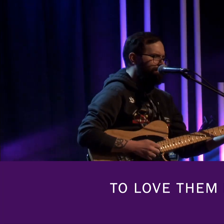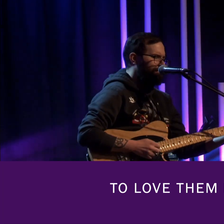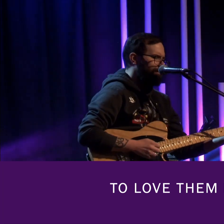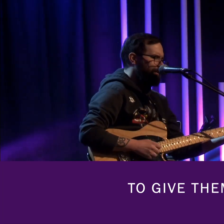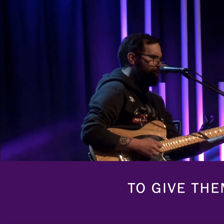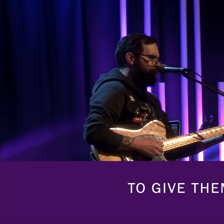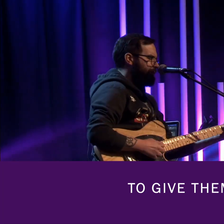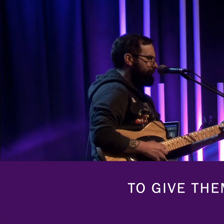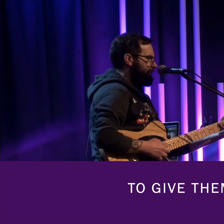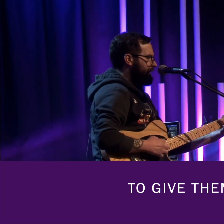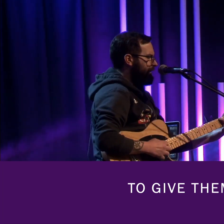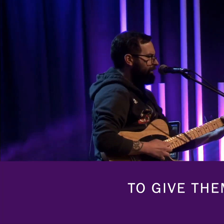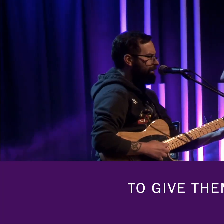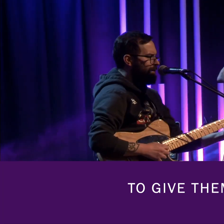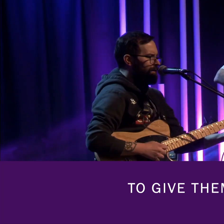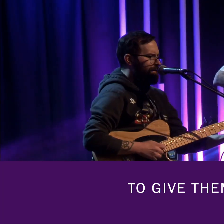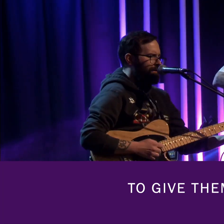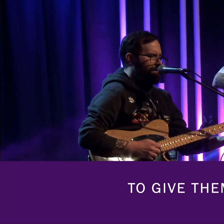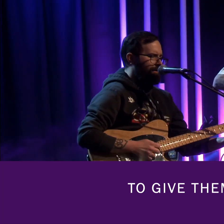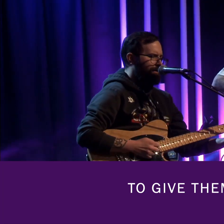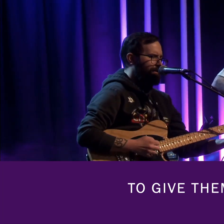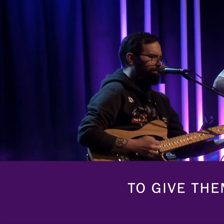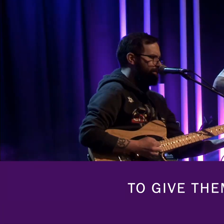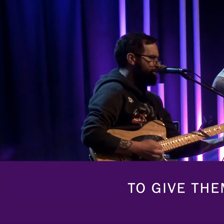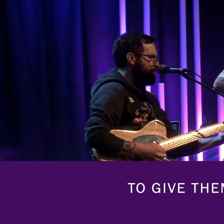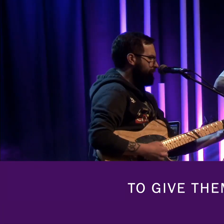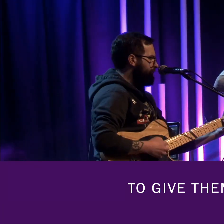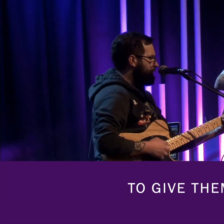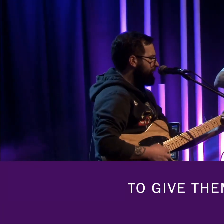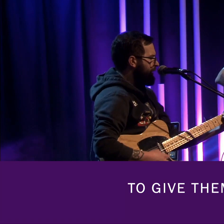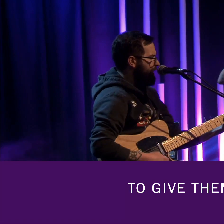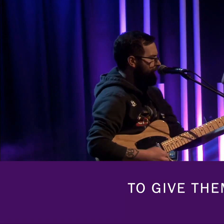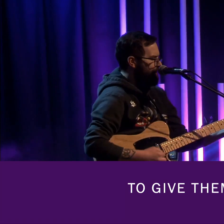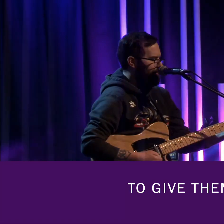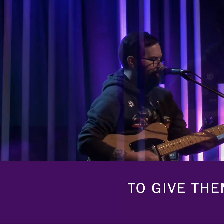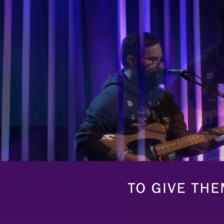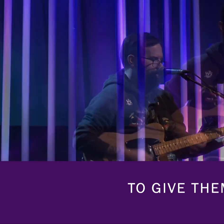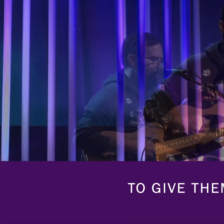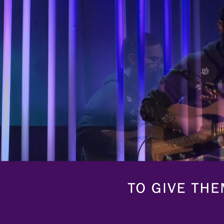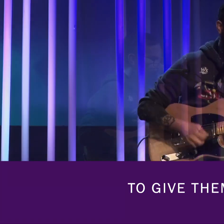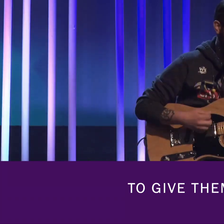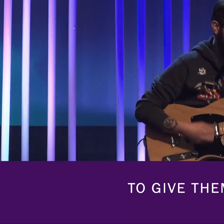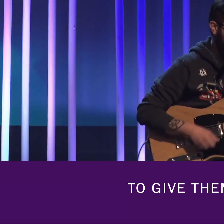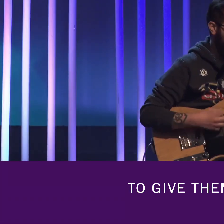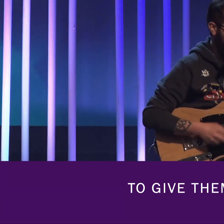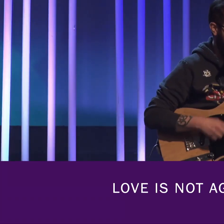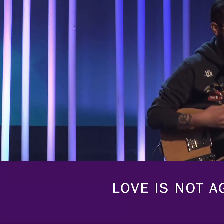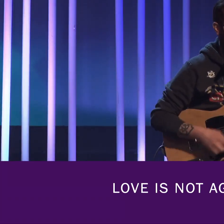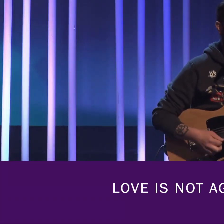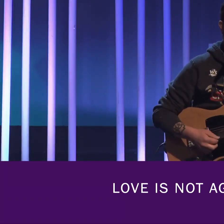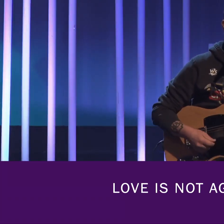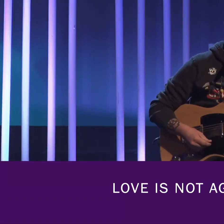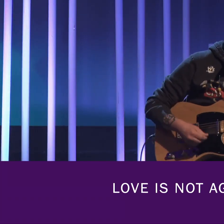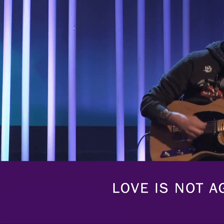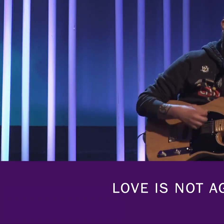same, to give them your name?